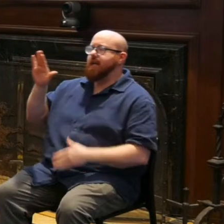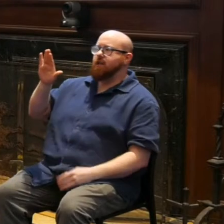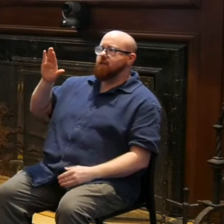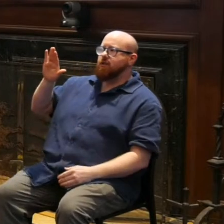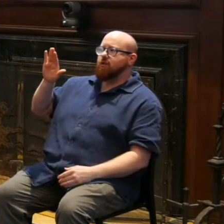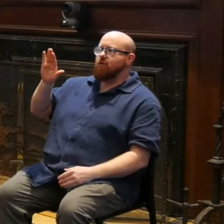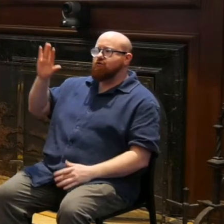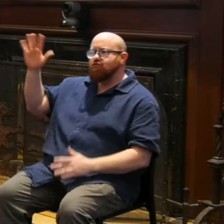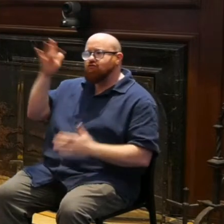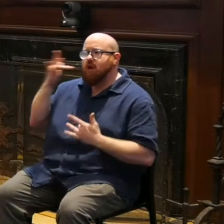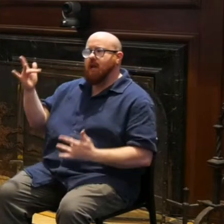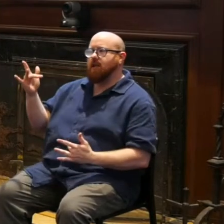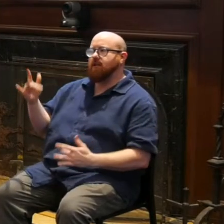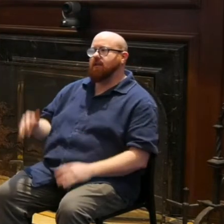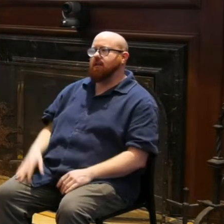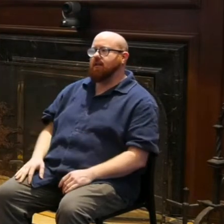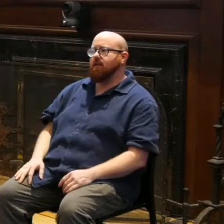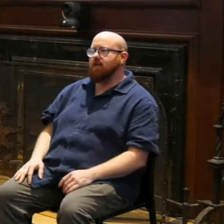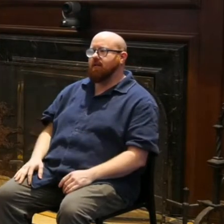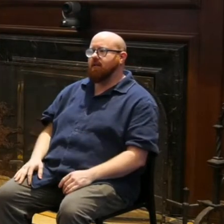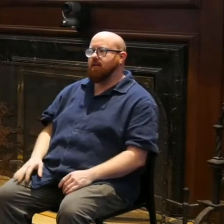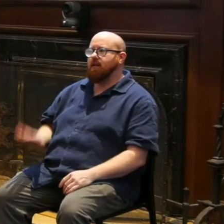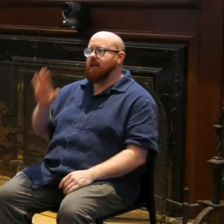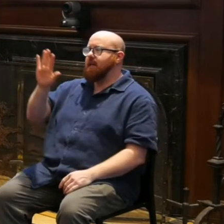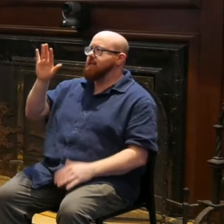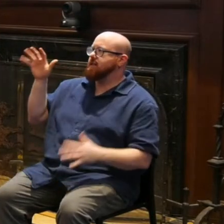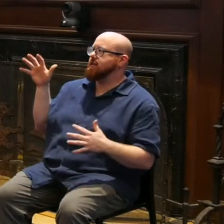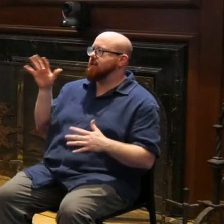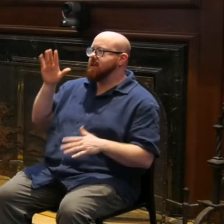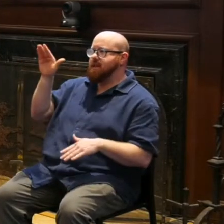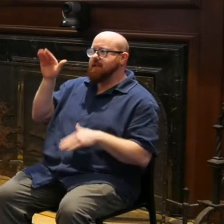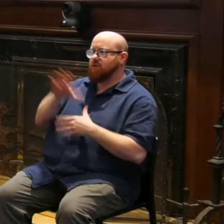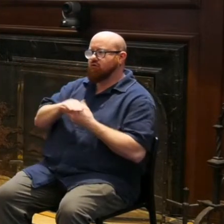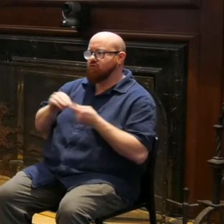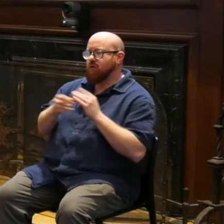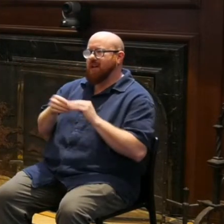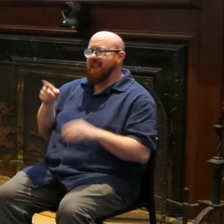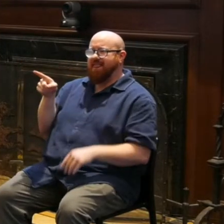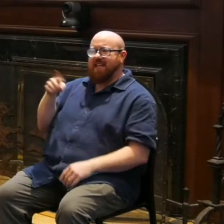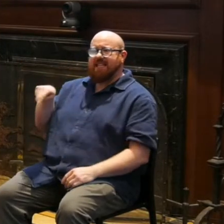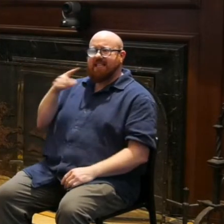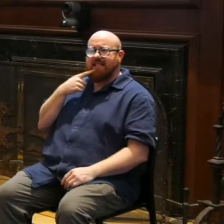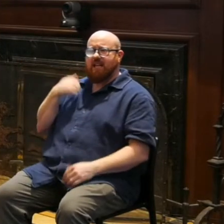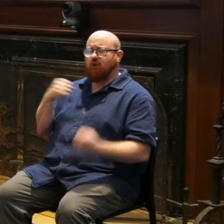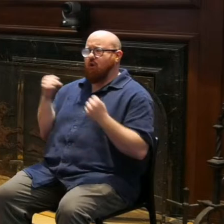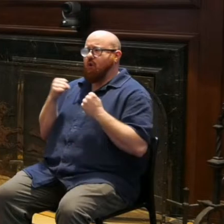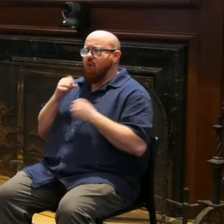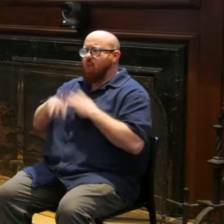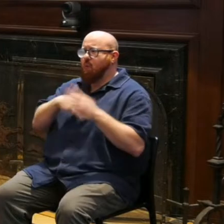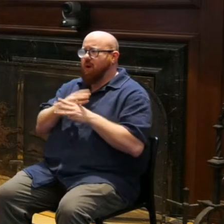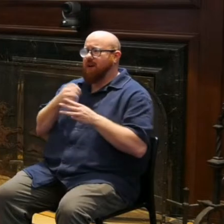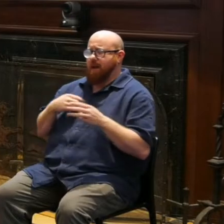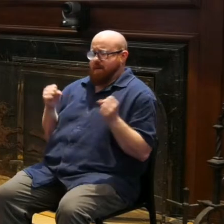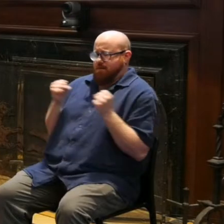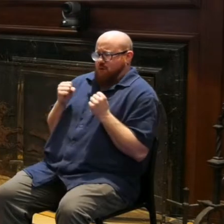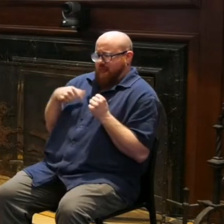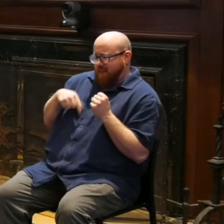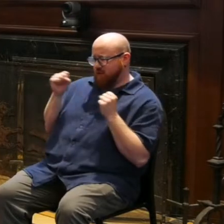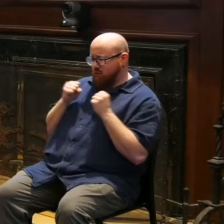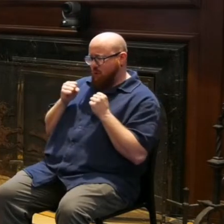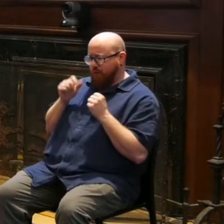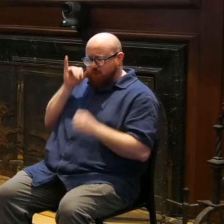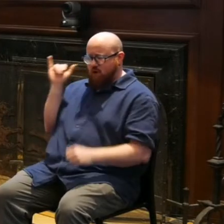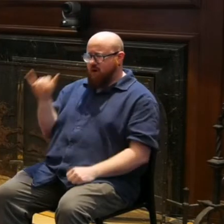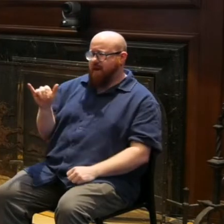alignment. They say it's a cold world. And I've been bundled up in this coat forever, missing out on the